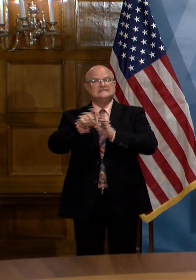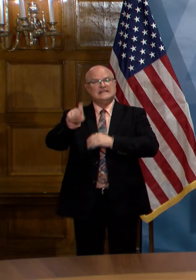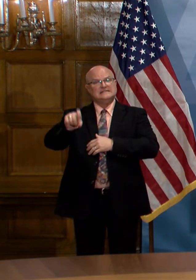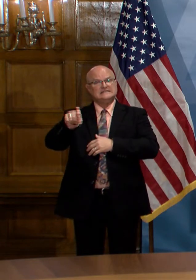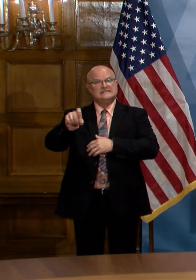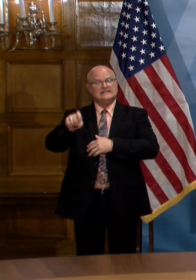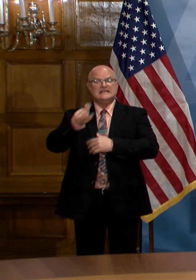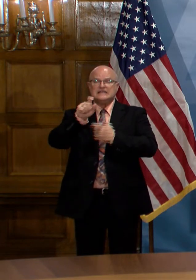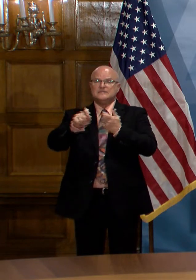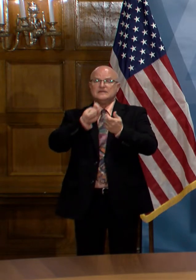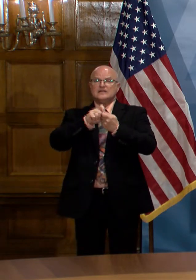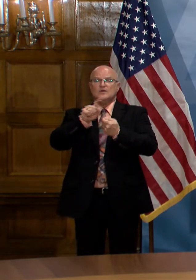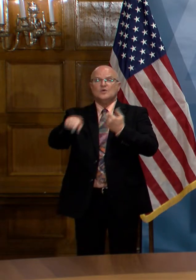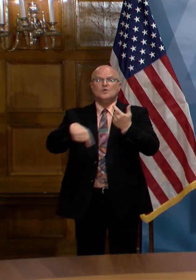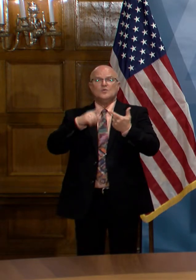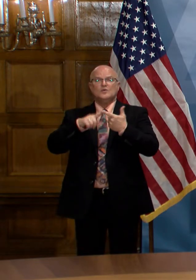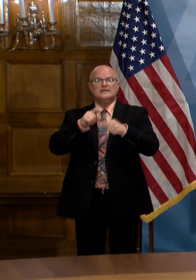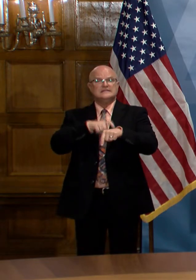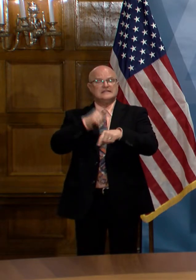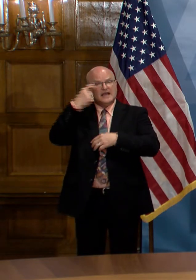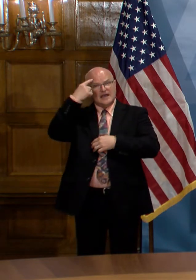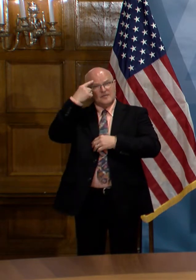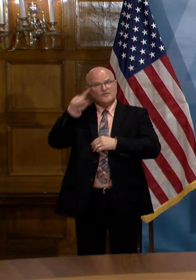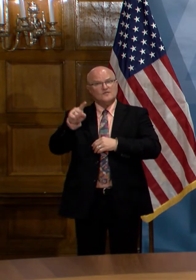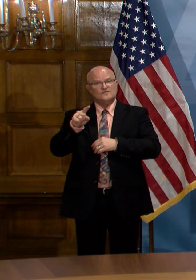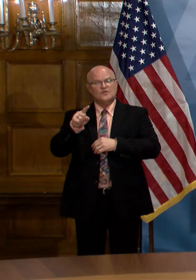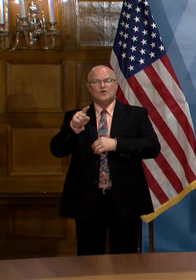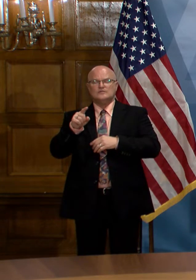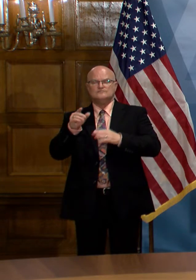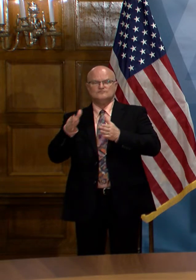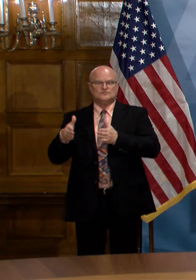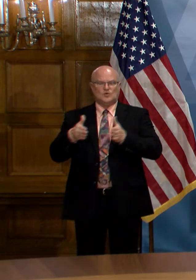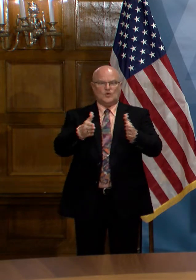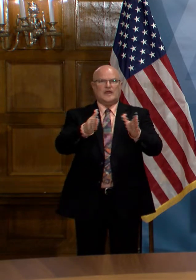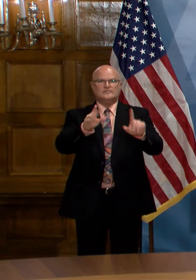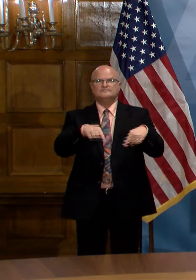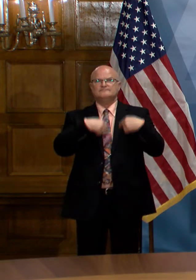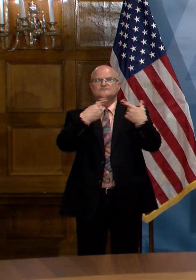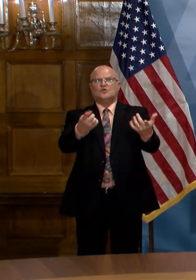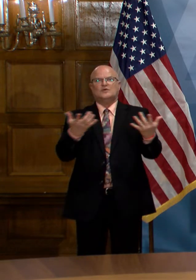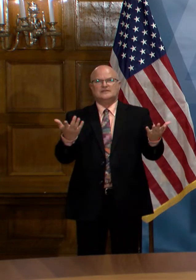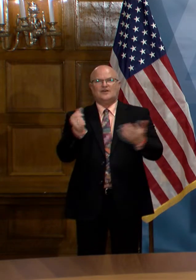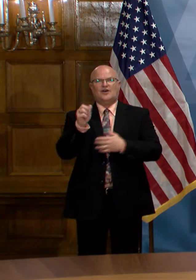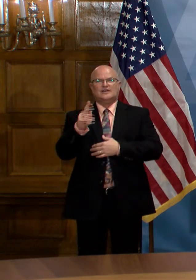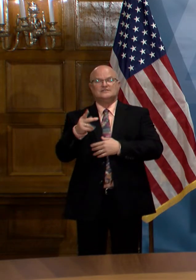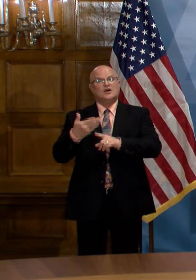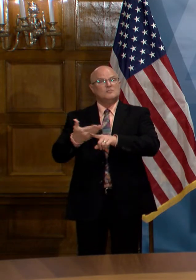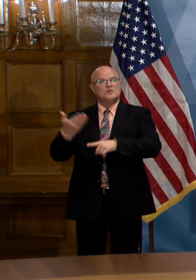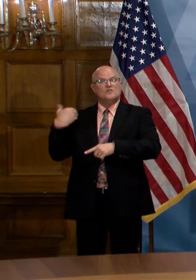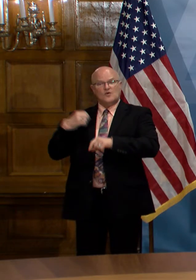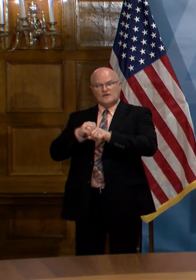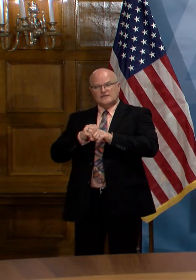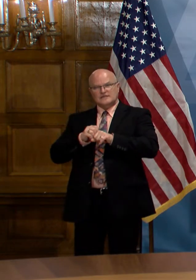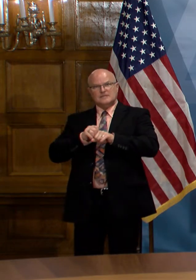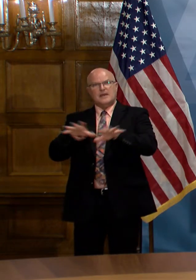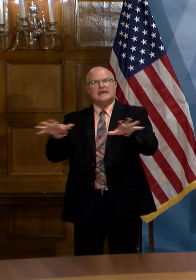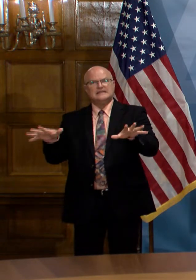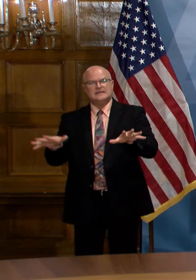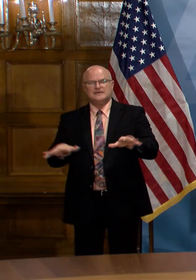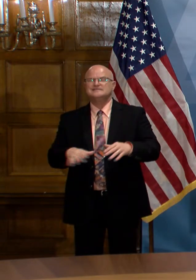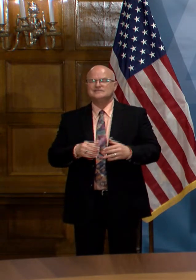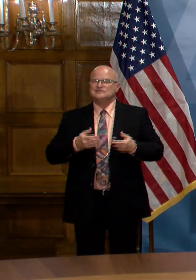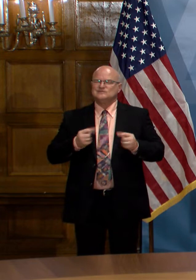need, particularly when it comes to the direction that we've been going in Arkansas far before the pandemic, which is to